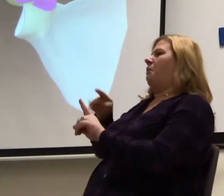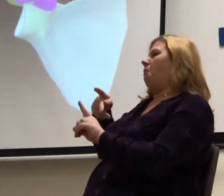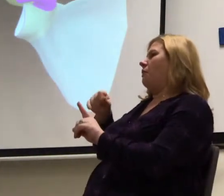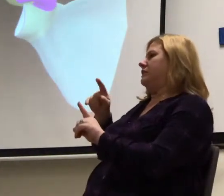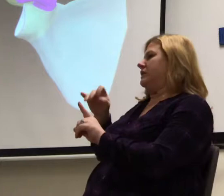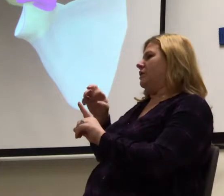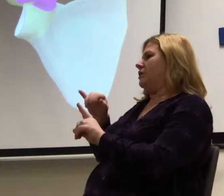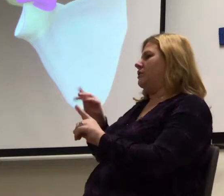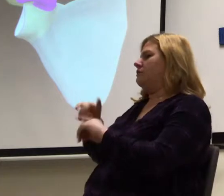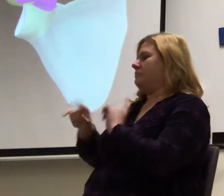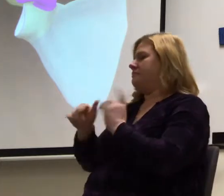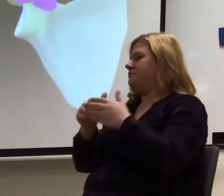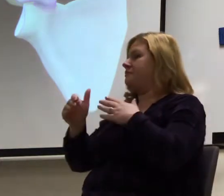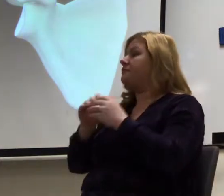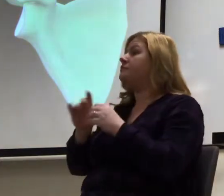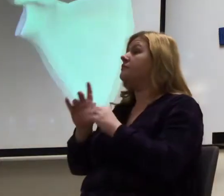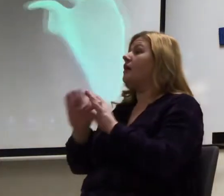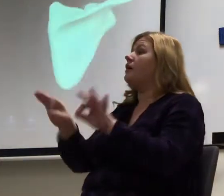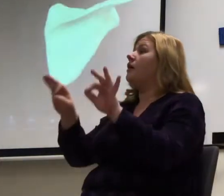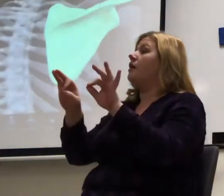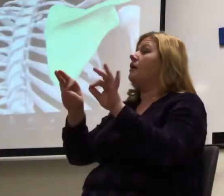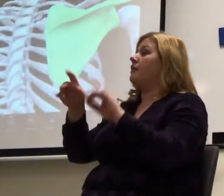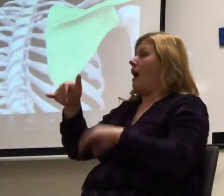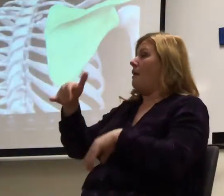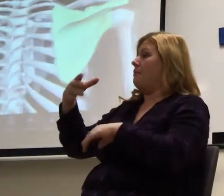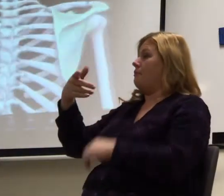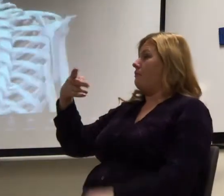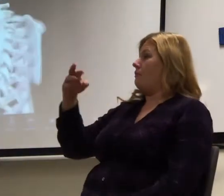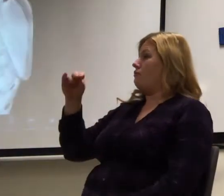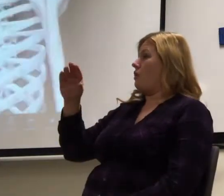is an important attachment point for muscles.